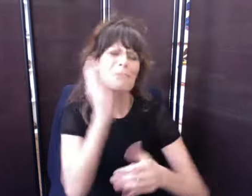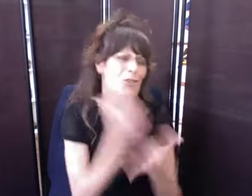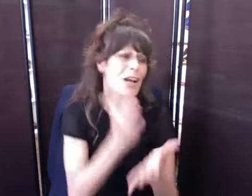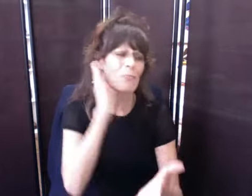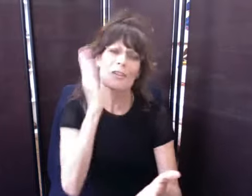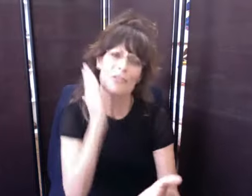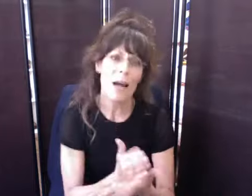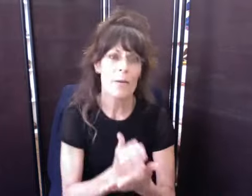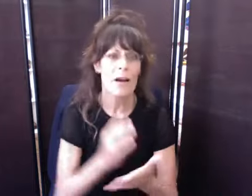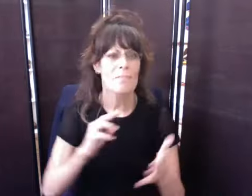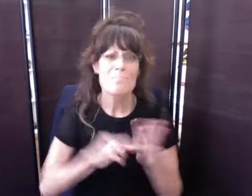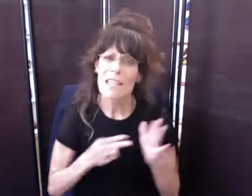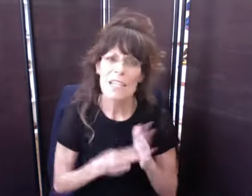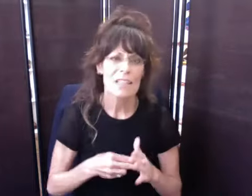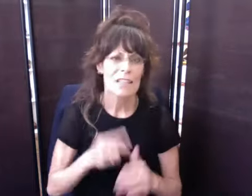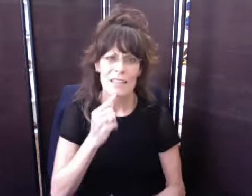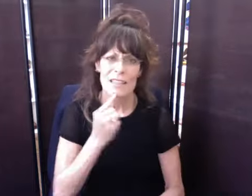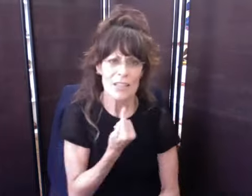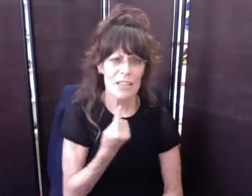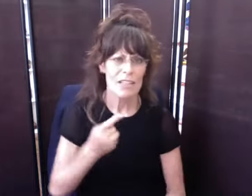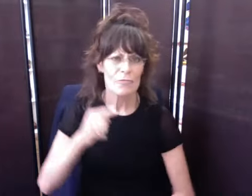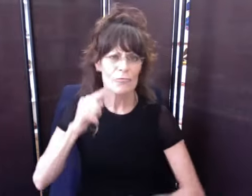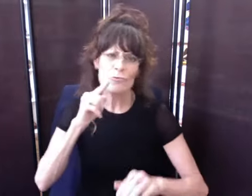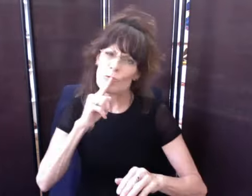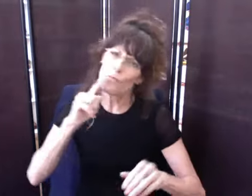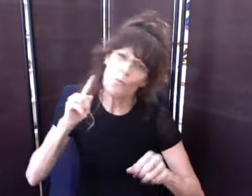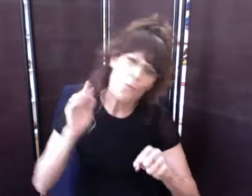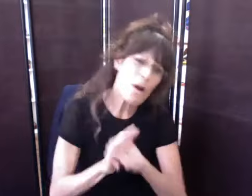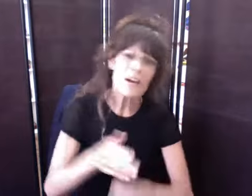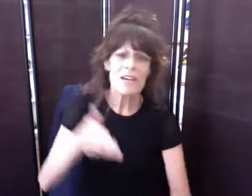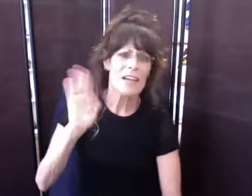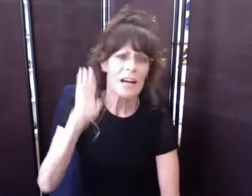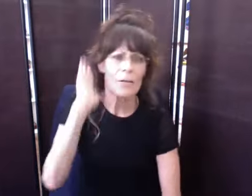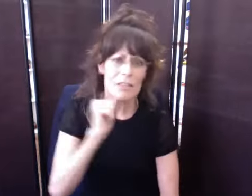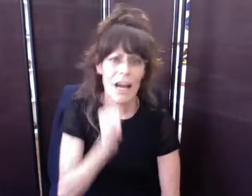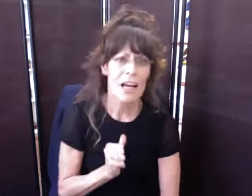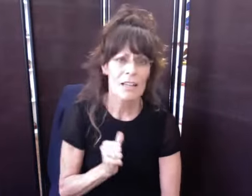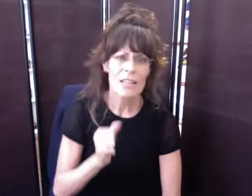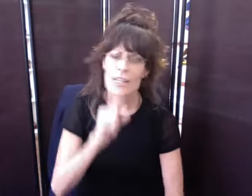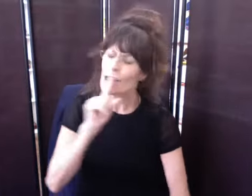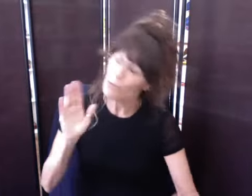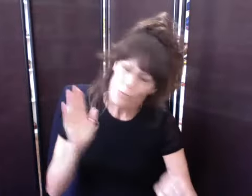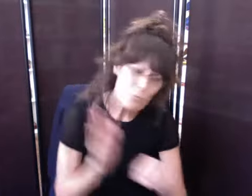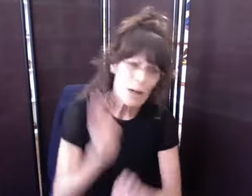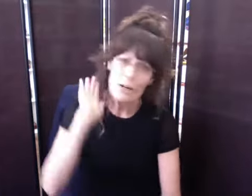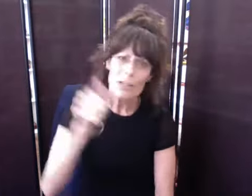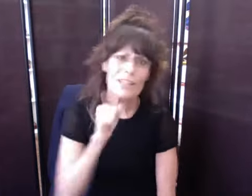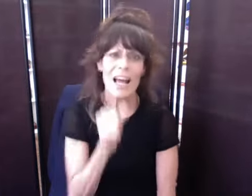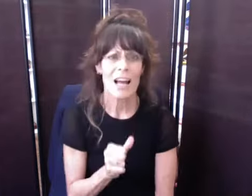man. I meant it. I swear to God, Mom, I'm never going to do that again. I swear to God, Pat, I'm never going to do that again. I swear to God, honey, it